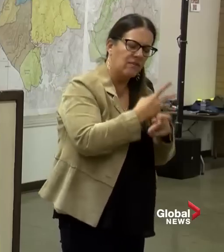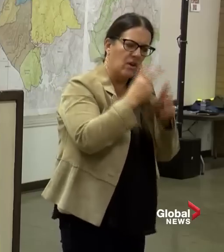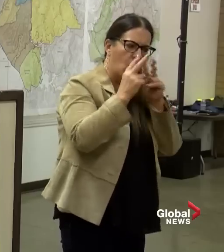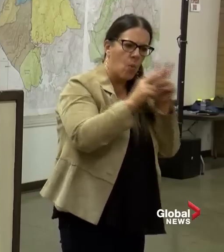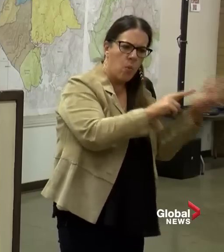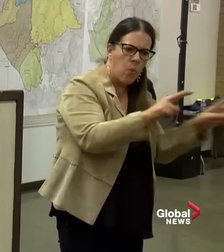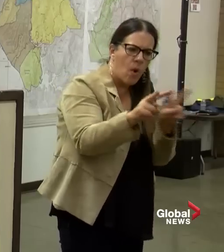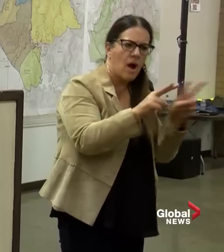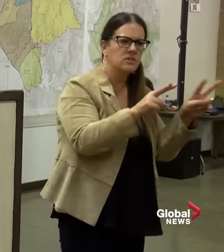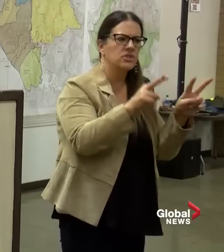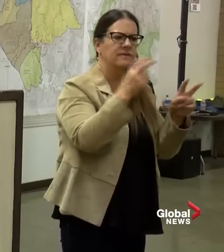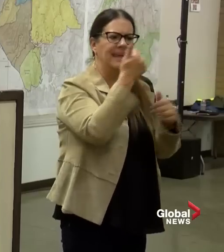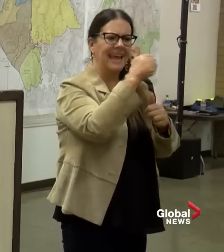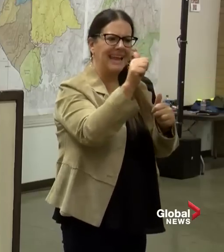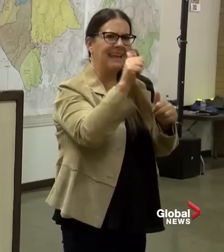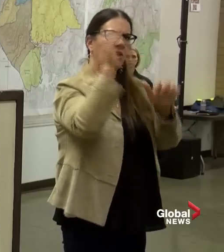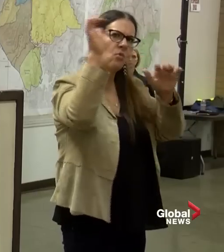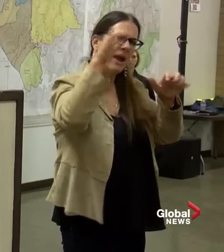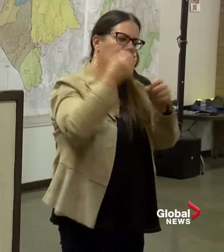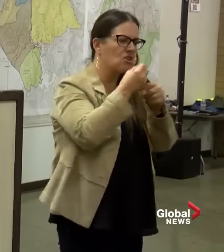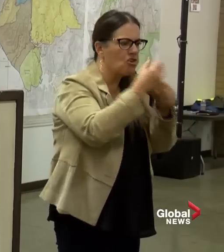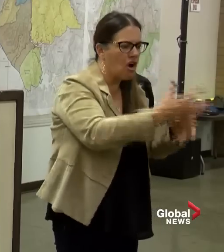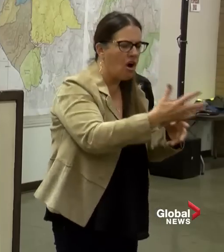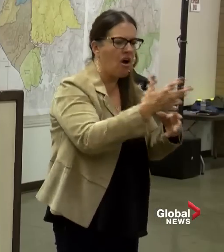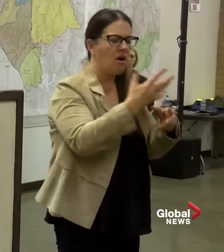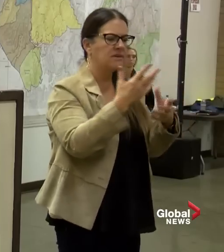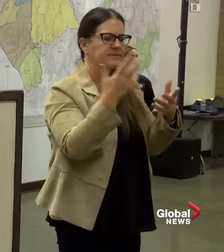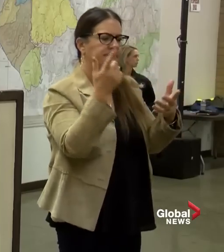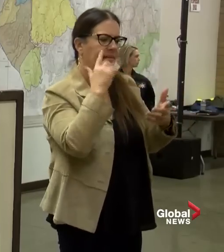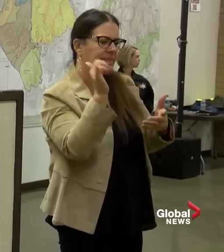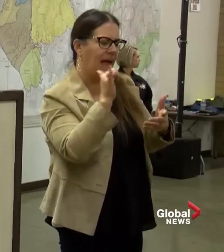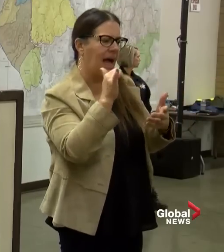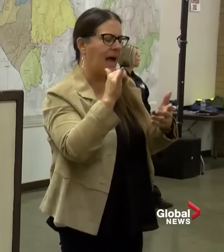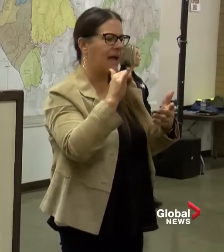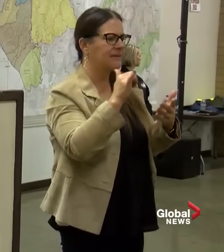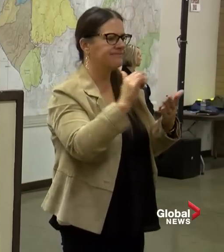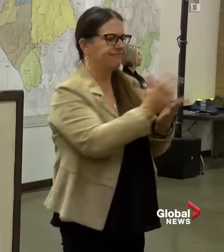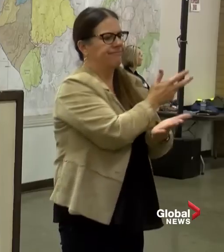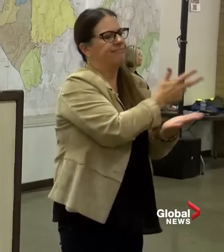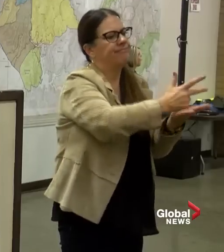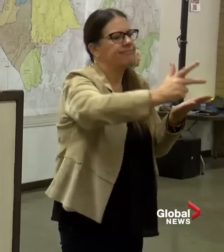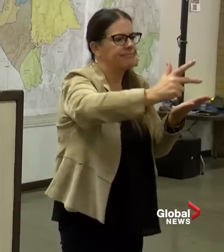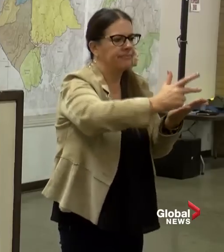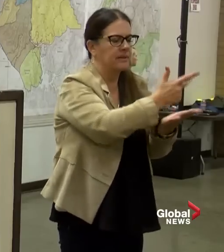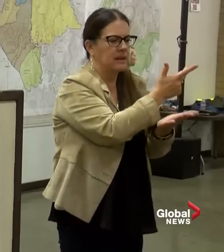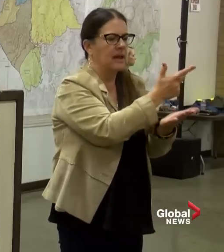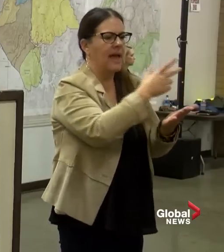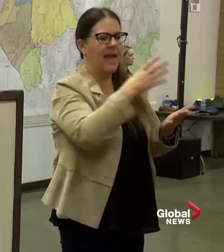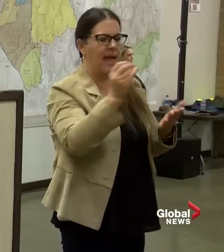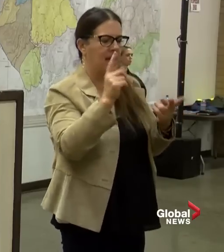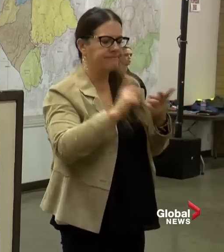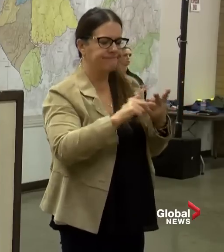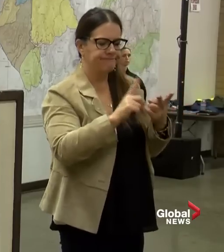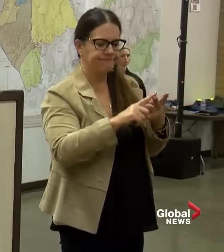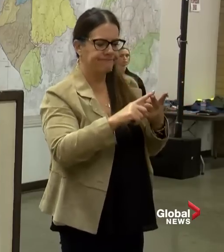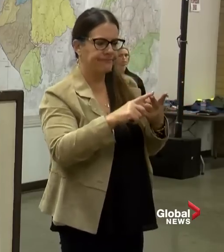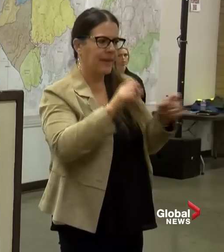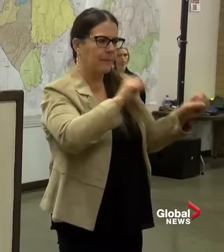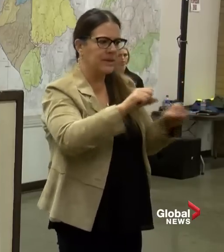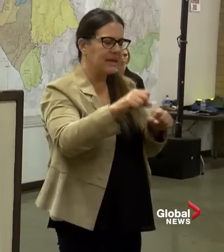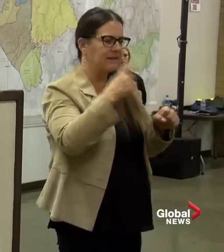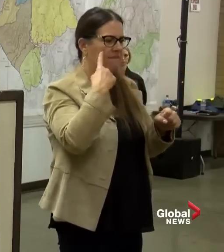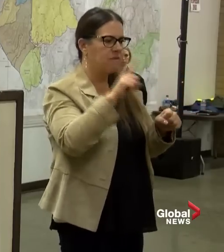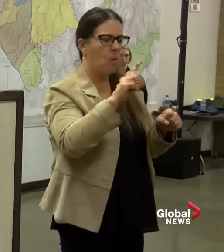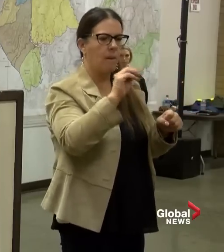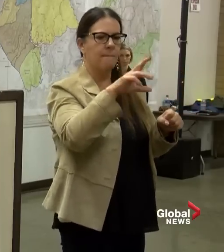for impacts of the rain, both in terms of slick roadways and the potential for